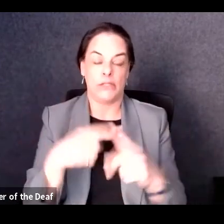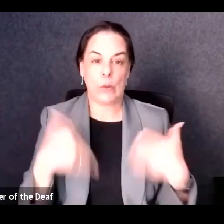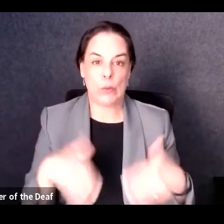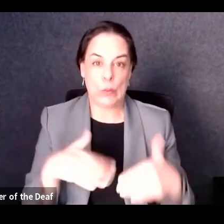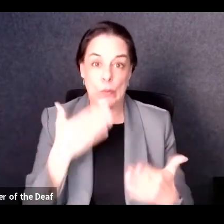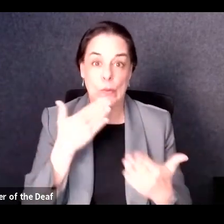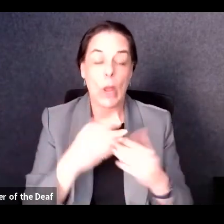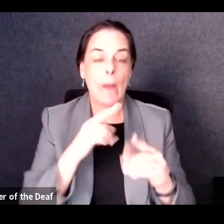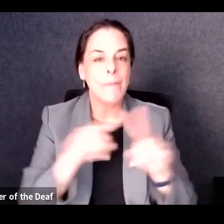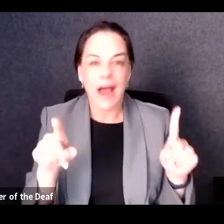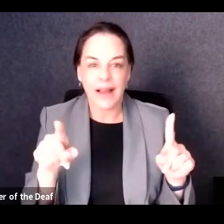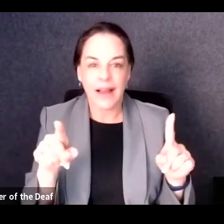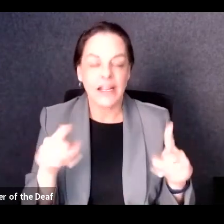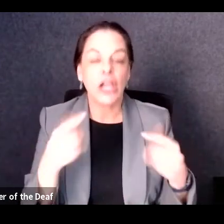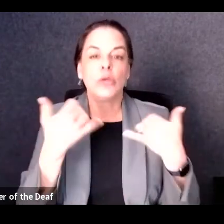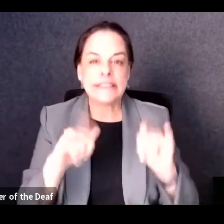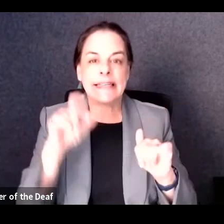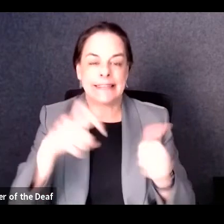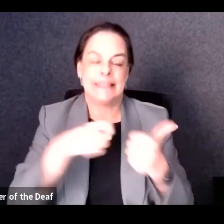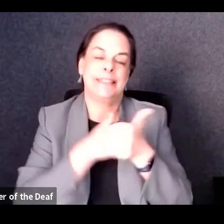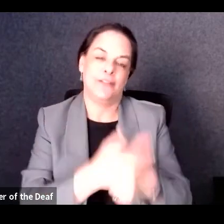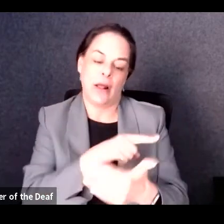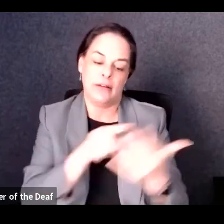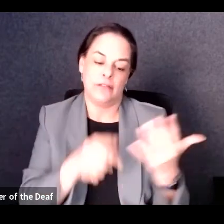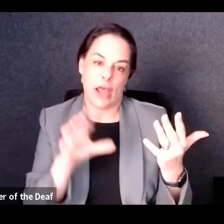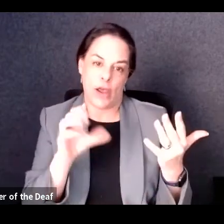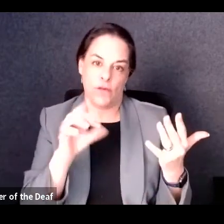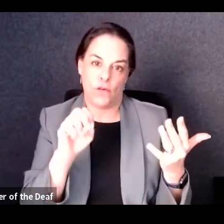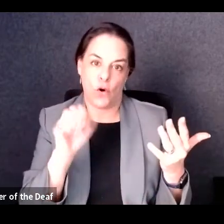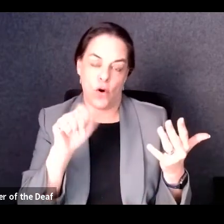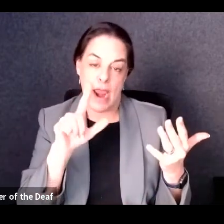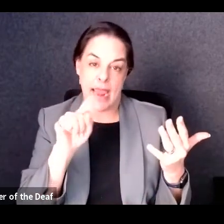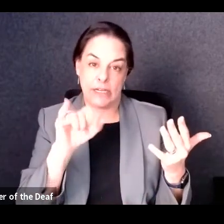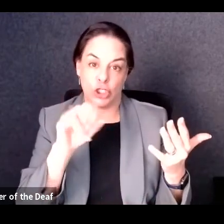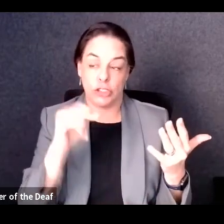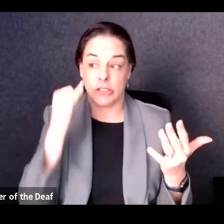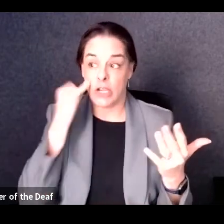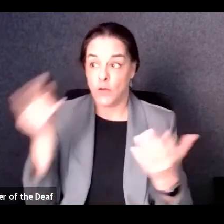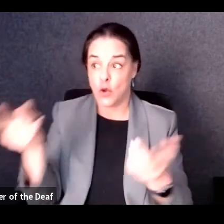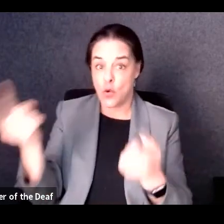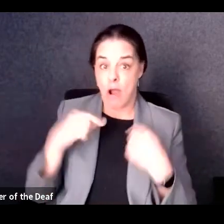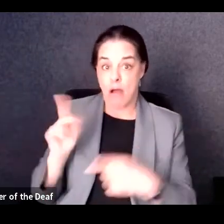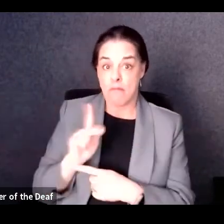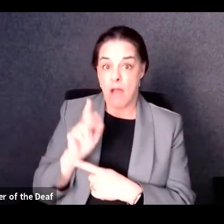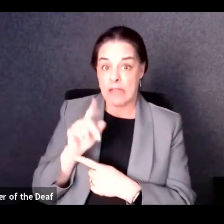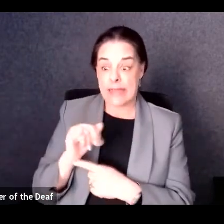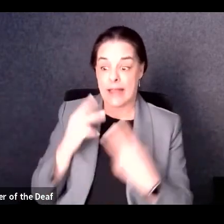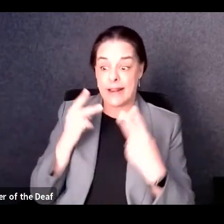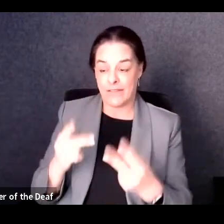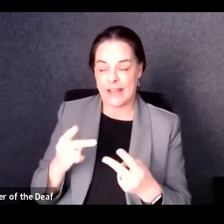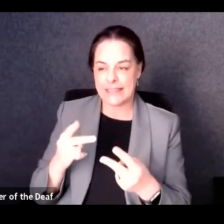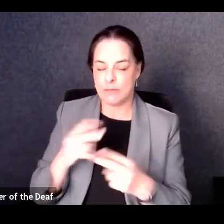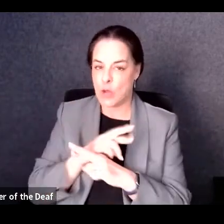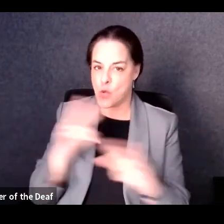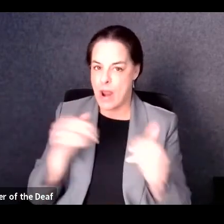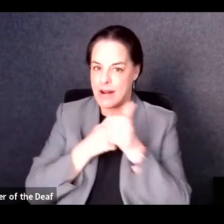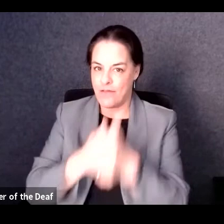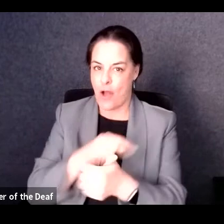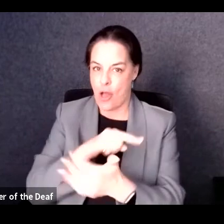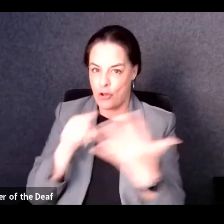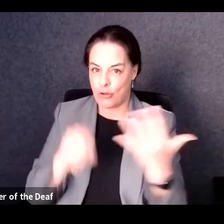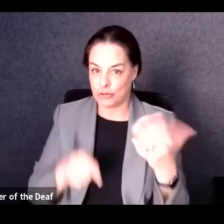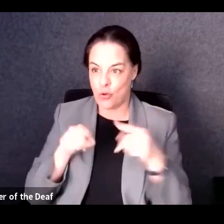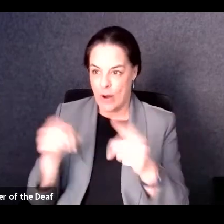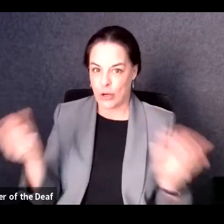not negate the need for the 5 core actions. So if you're coming here to visit in Knox County, be ready to practice the 5 core actions while you're here